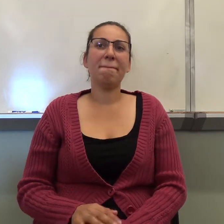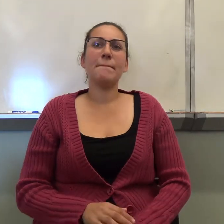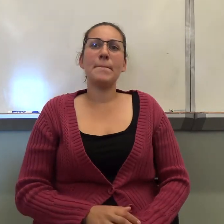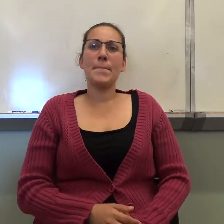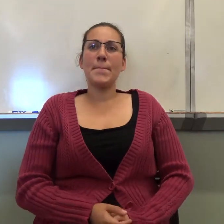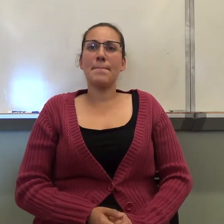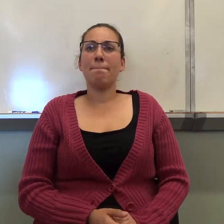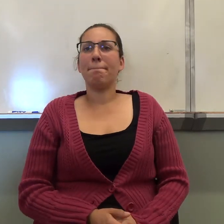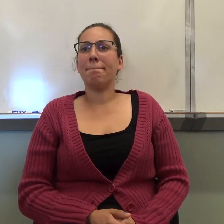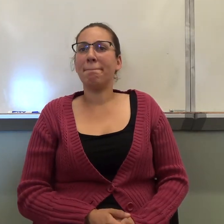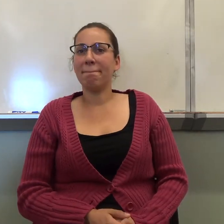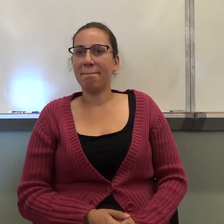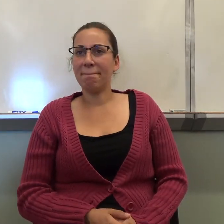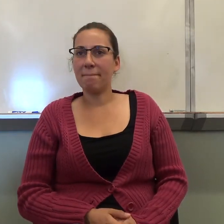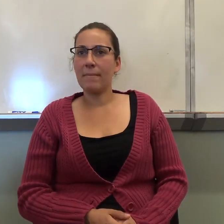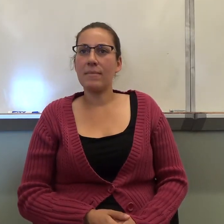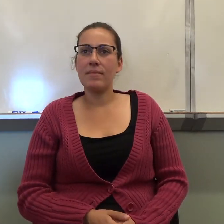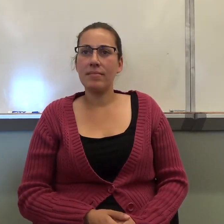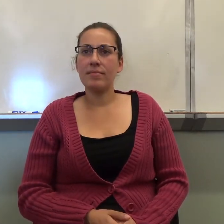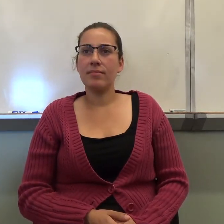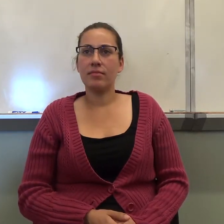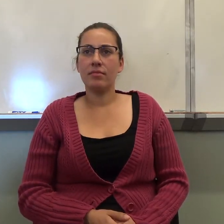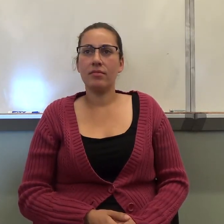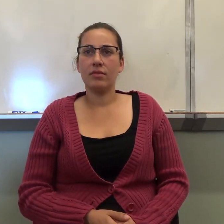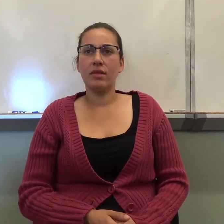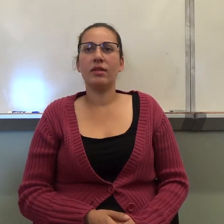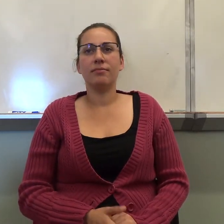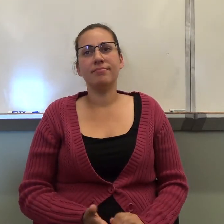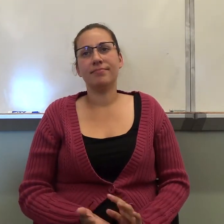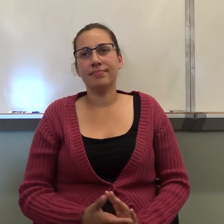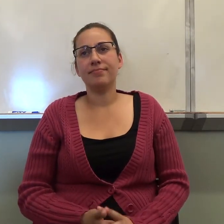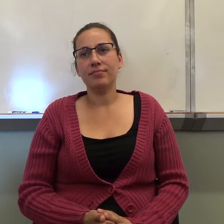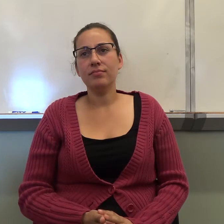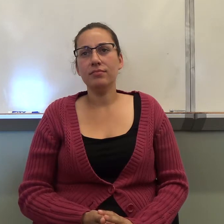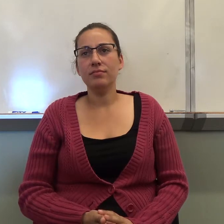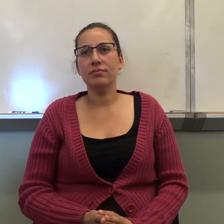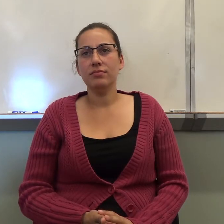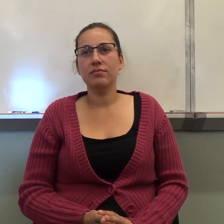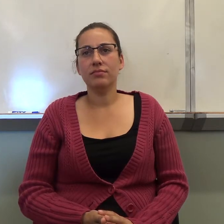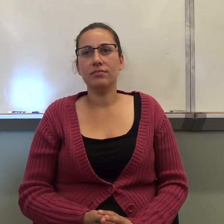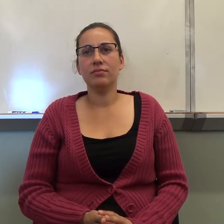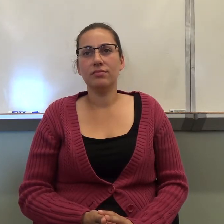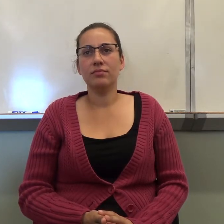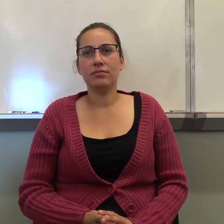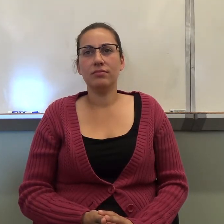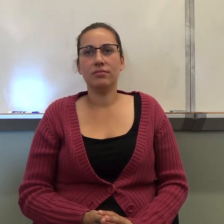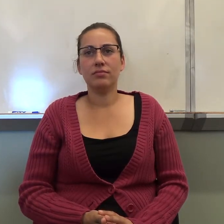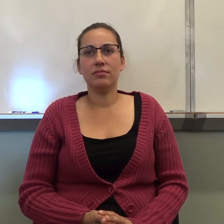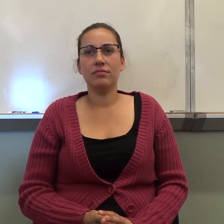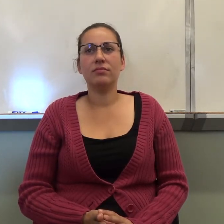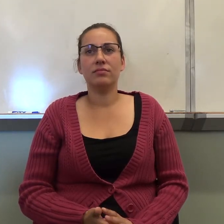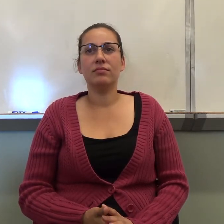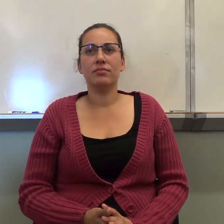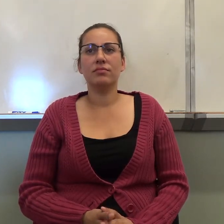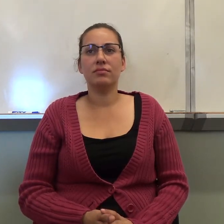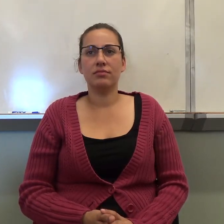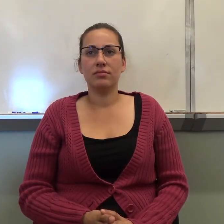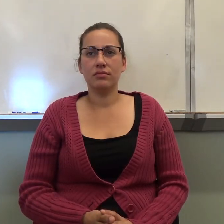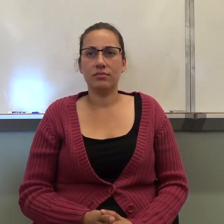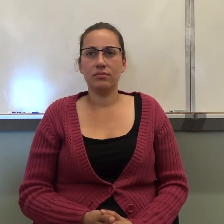Because just like your calculators, the decimal machine, the thing that measures, let's say, distance going across a room or going across a campus or